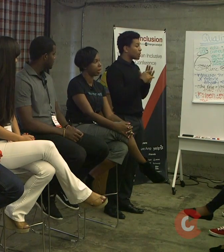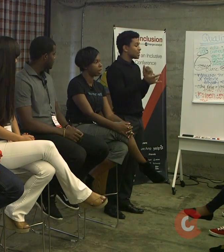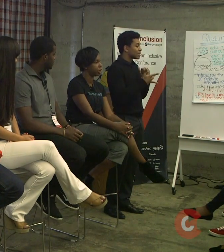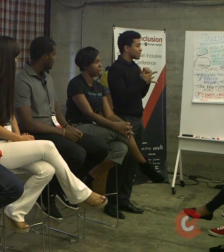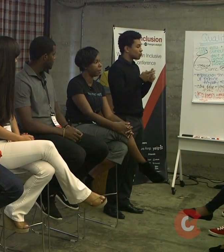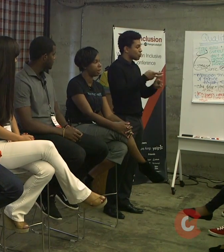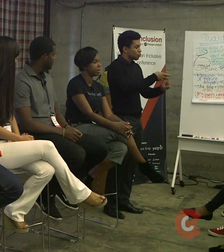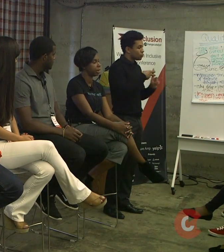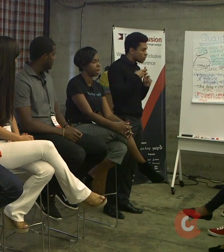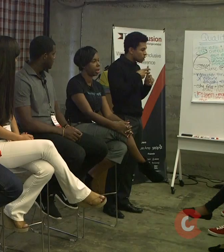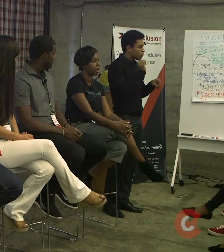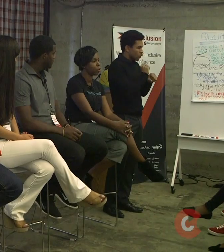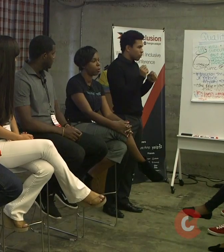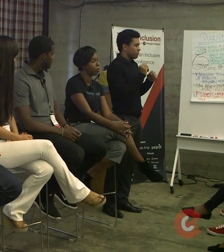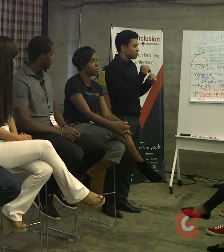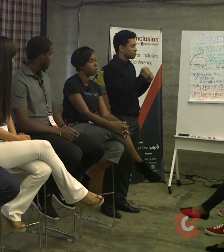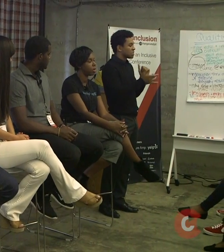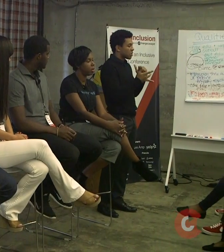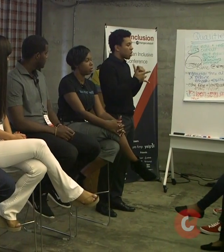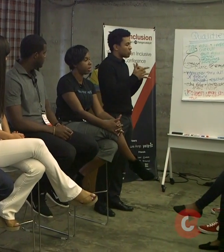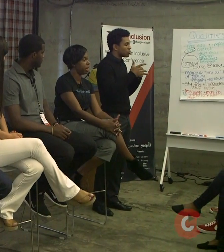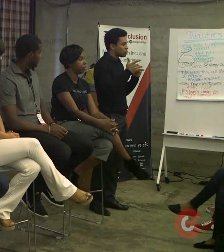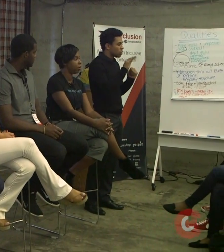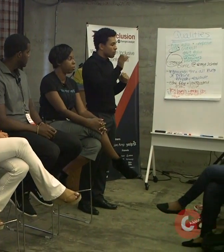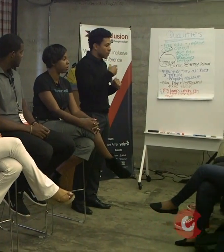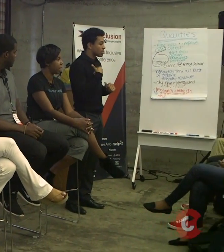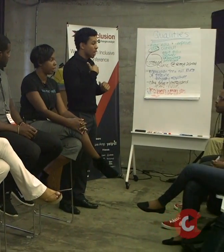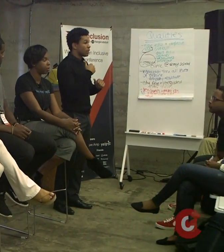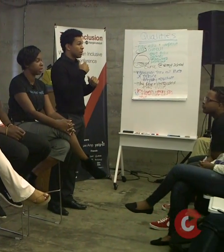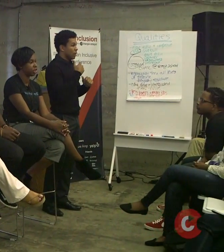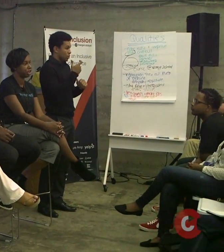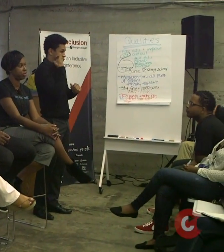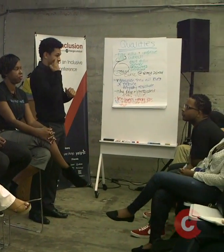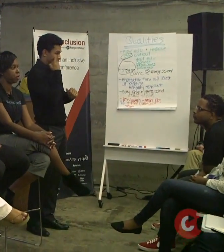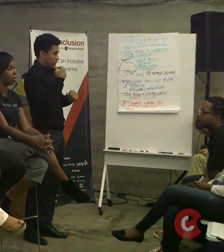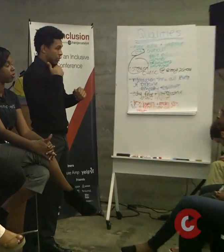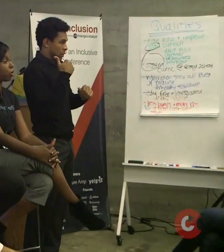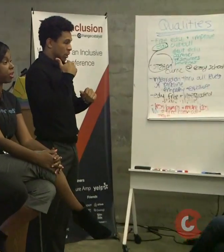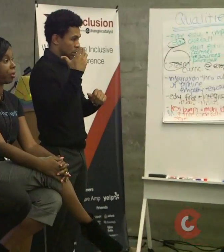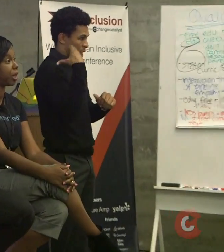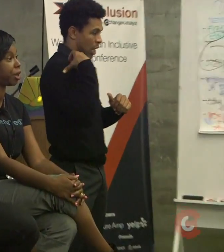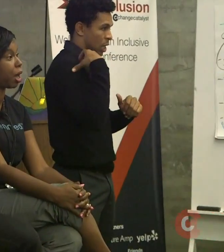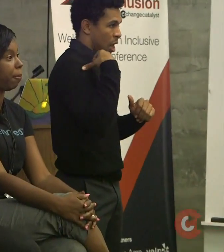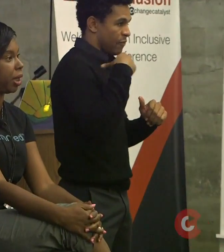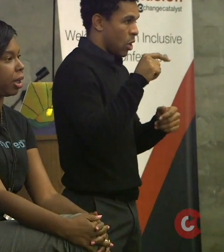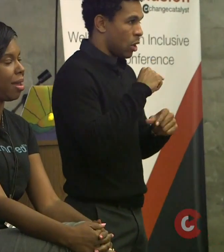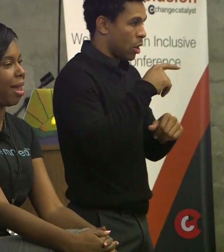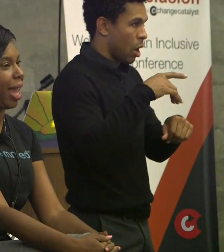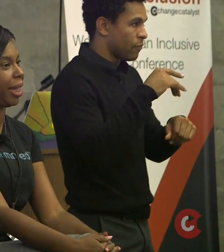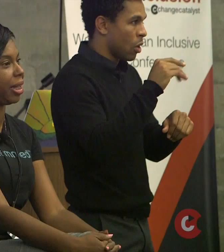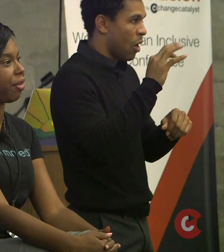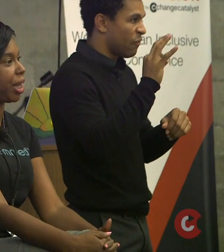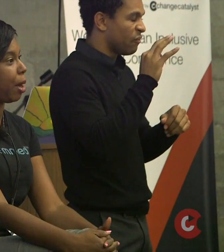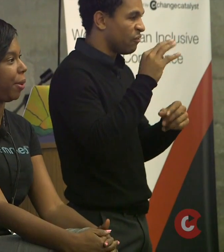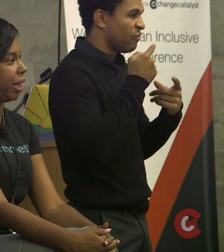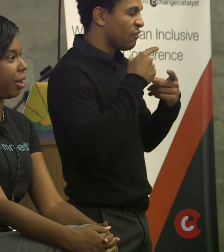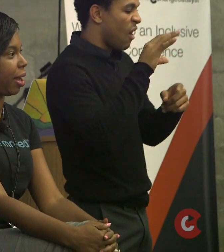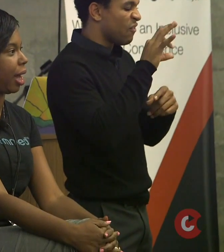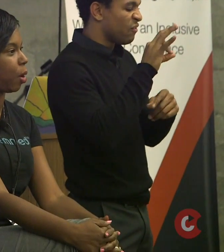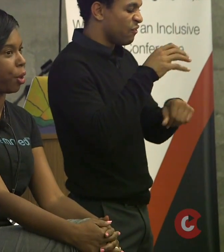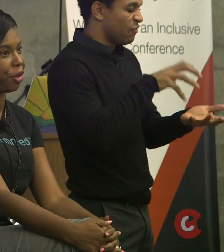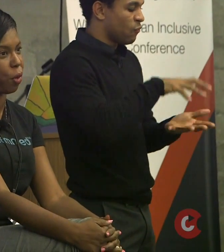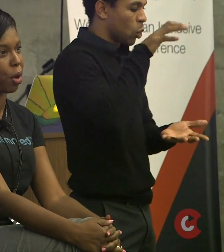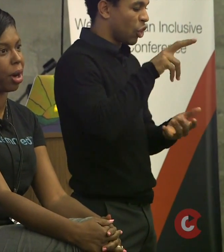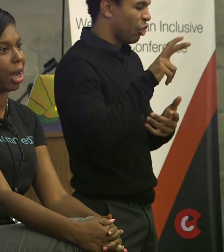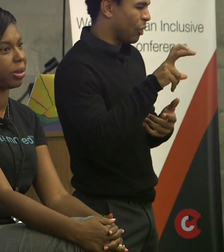for a lot of technology companies, and my last corporate role was head of global talent acquisition for a large Fortune 300 company. And in every company